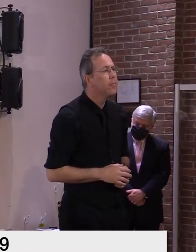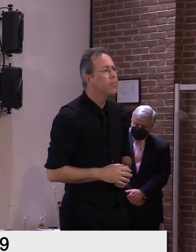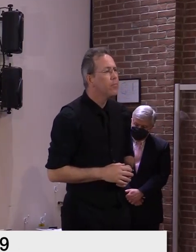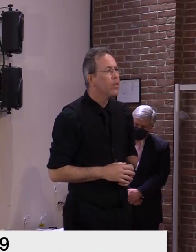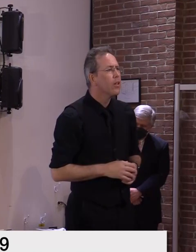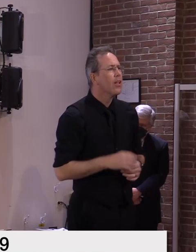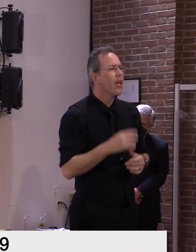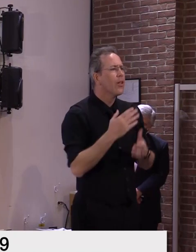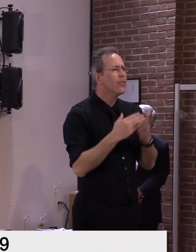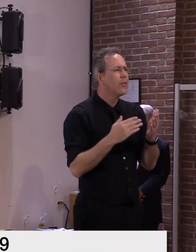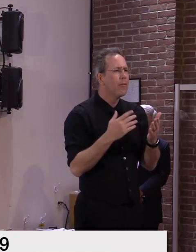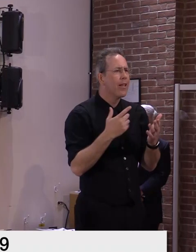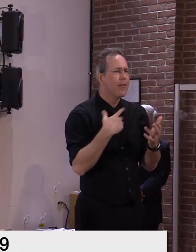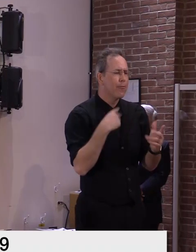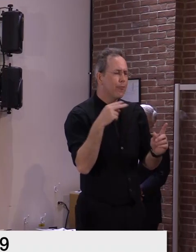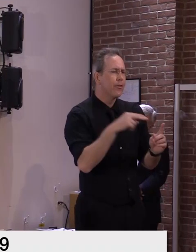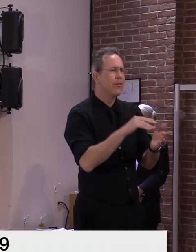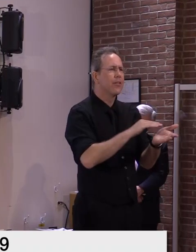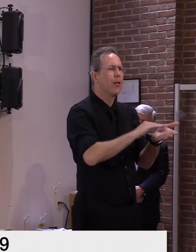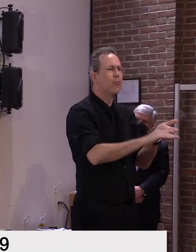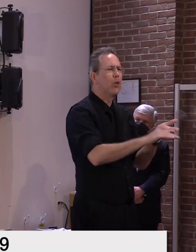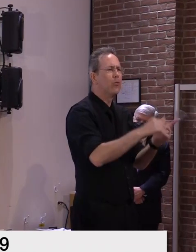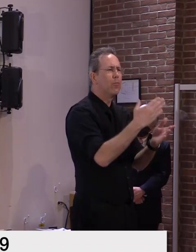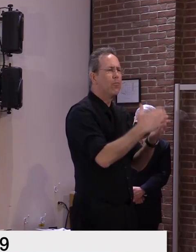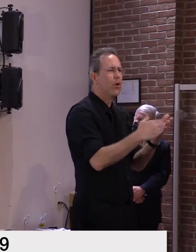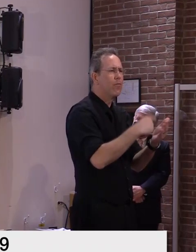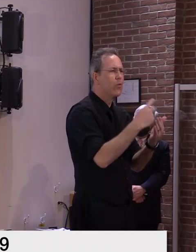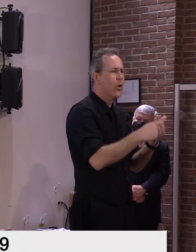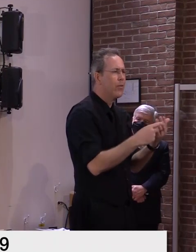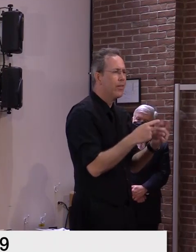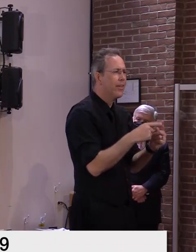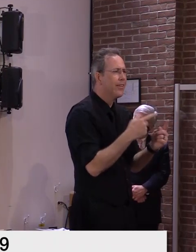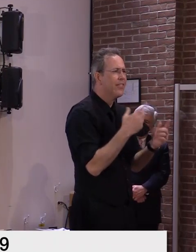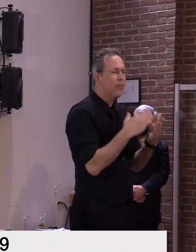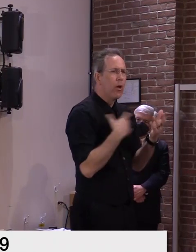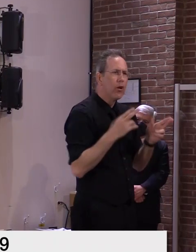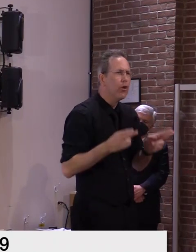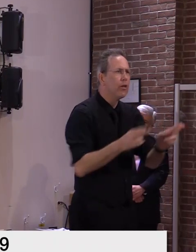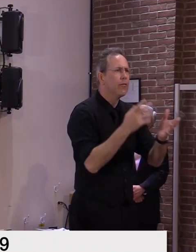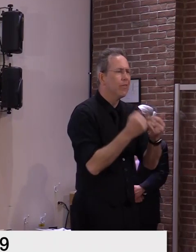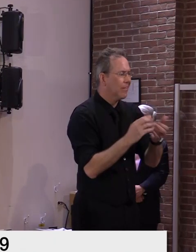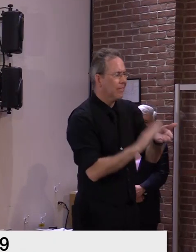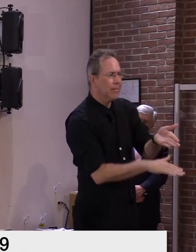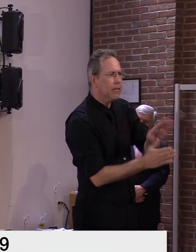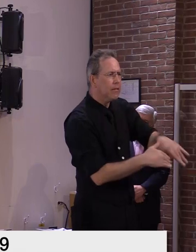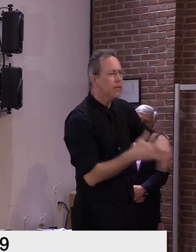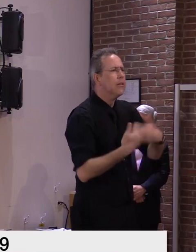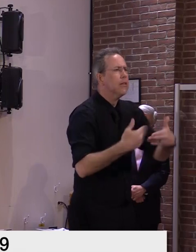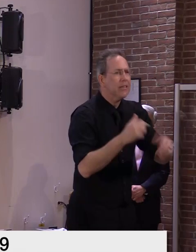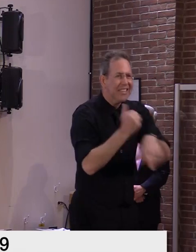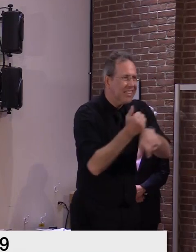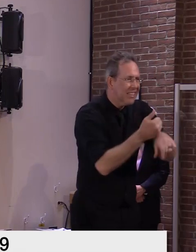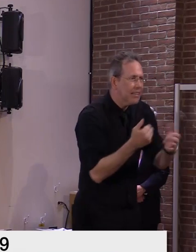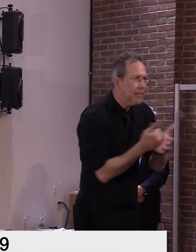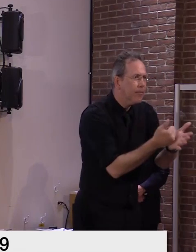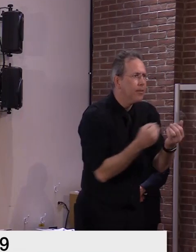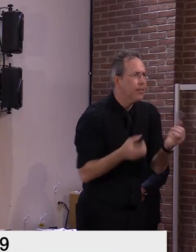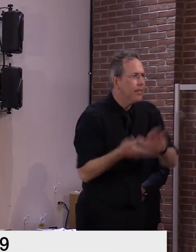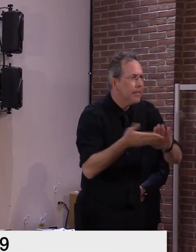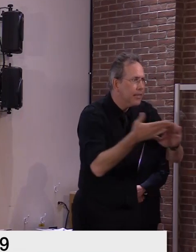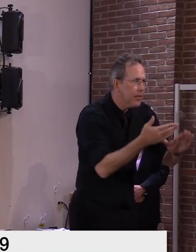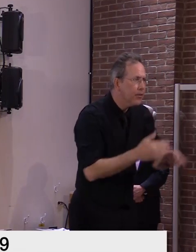just expediting, putting more people in place to consider some of the applications. But in the downtowns and